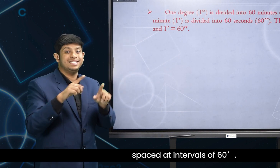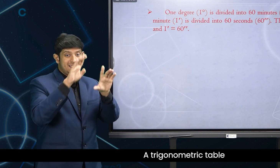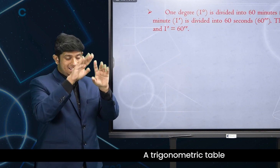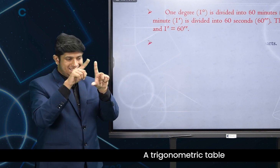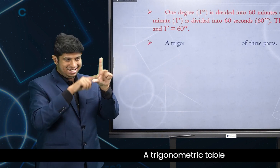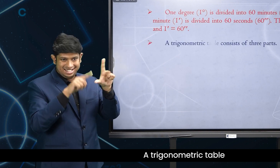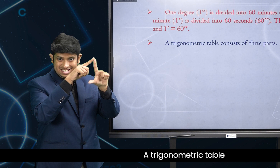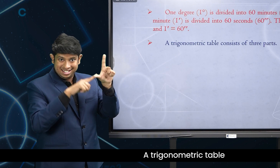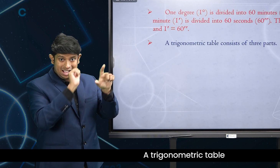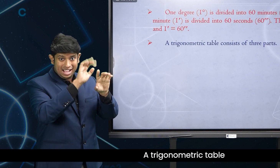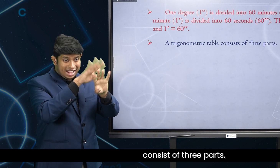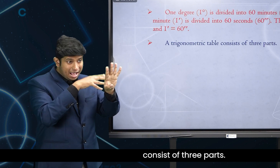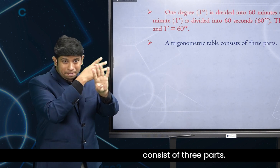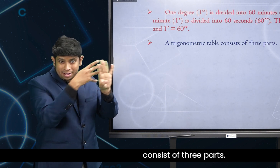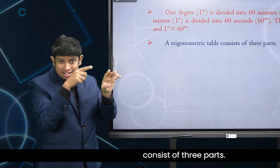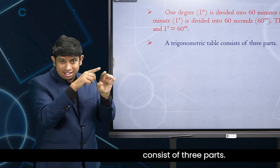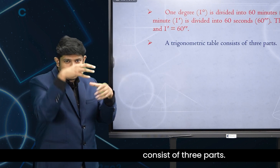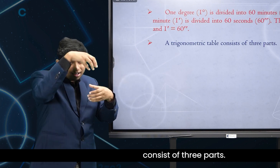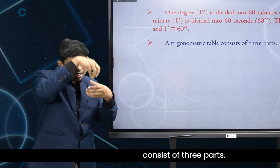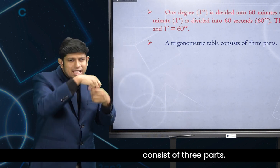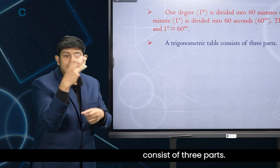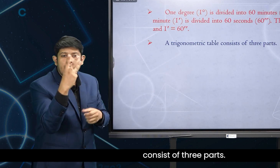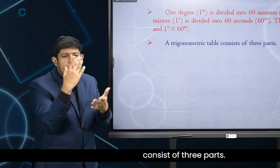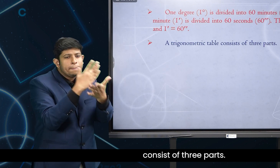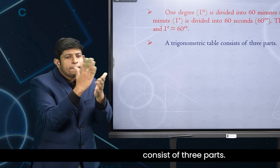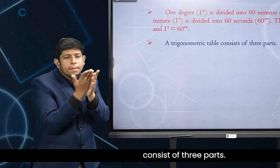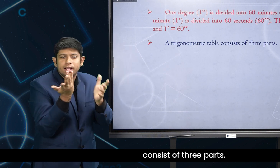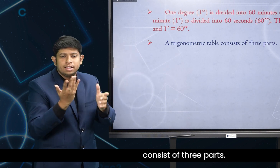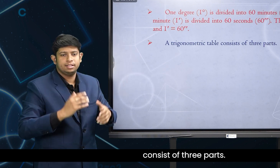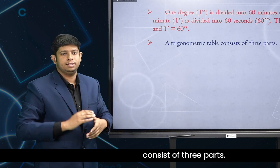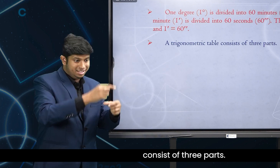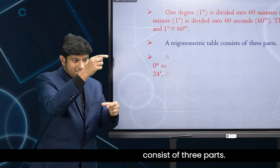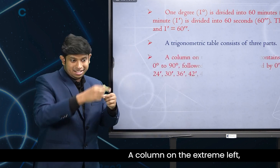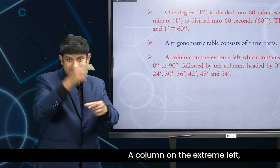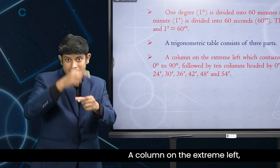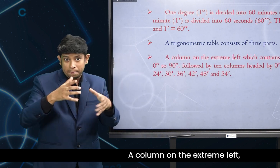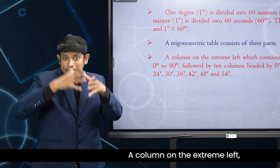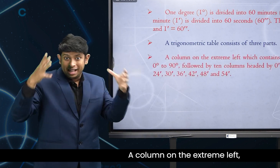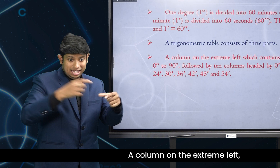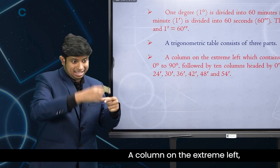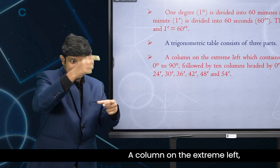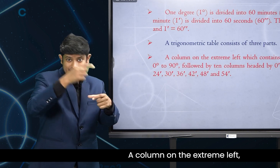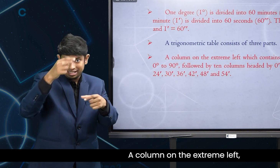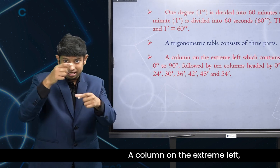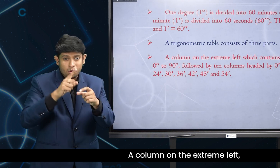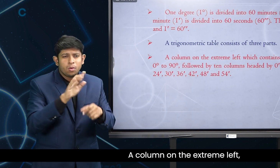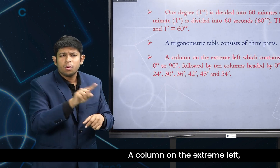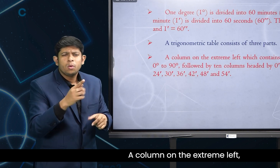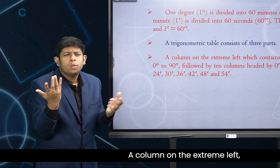A trigonometric table consists of 3 parts. A column on the extreme left,